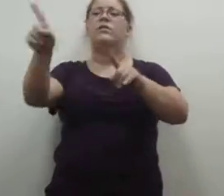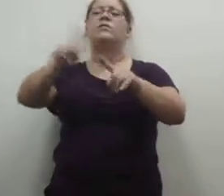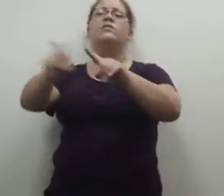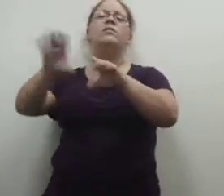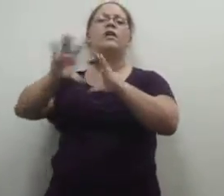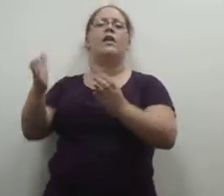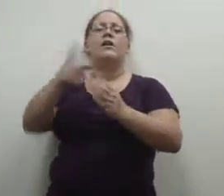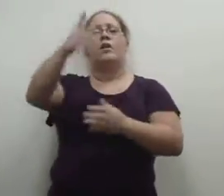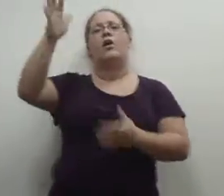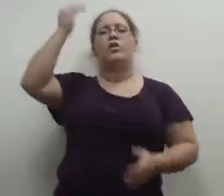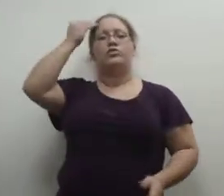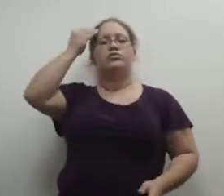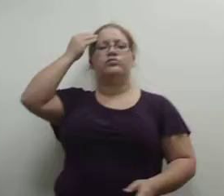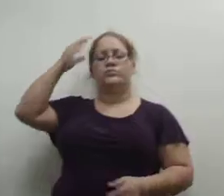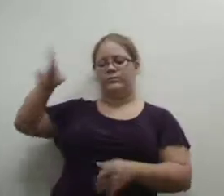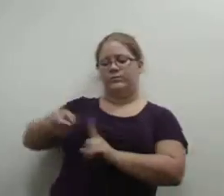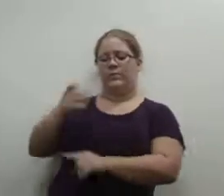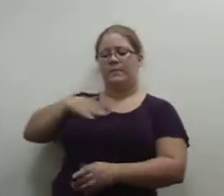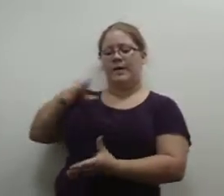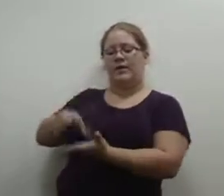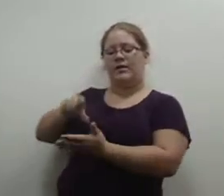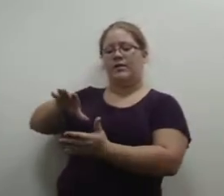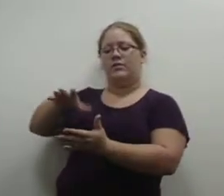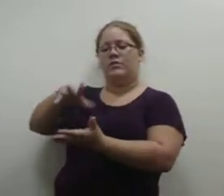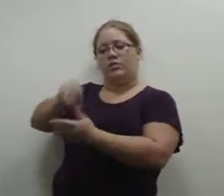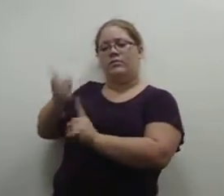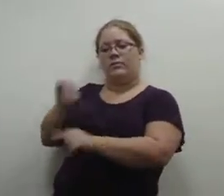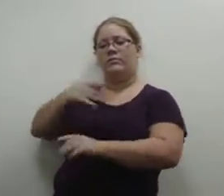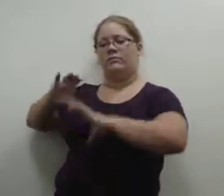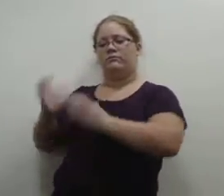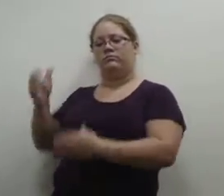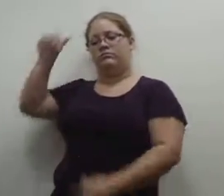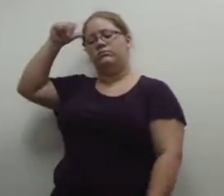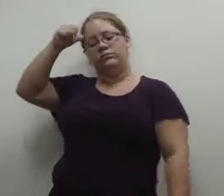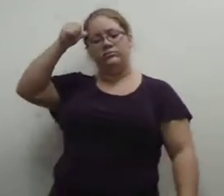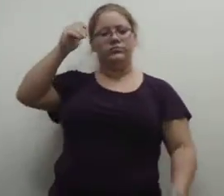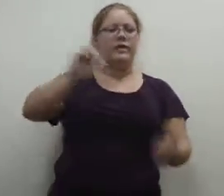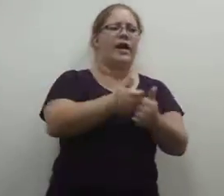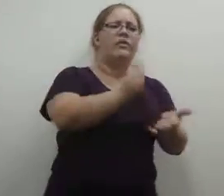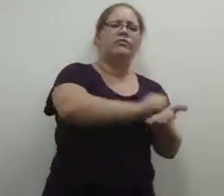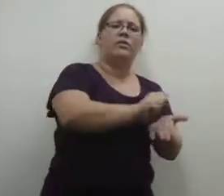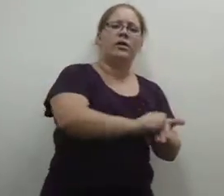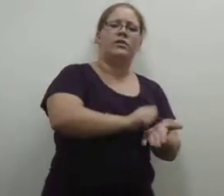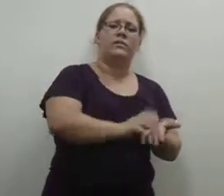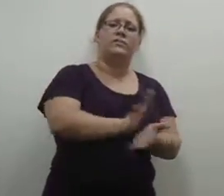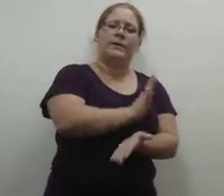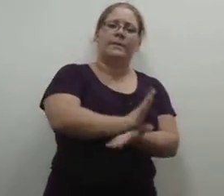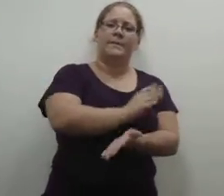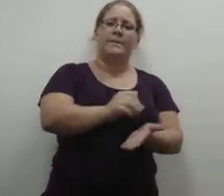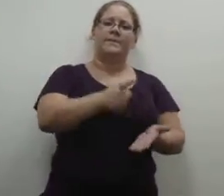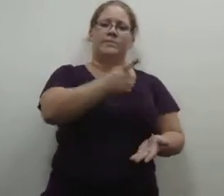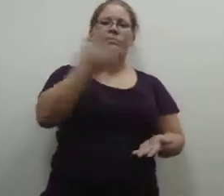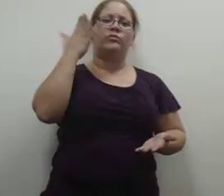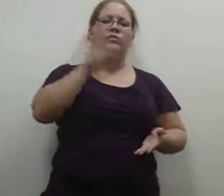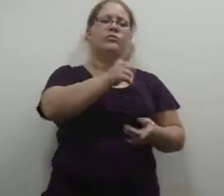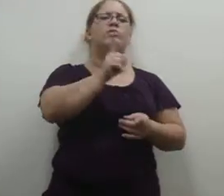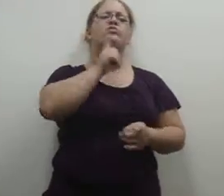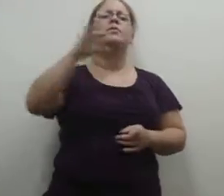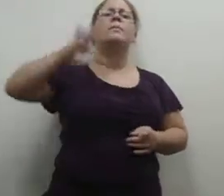they knew APA style, they knew how to arrange papers in the content areas. And I think it was a really beneficial course for students